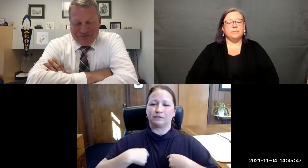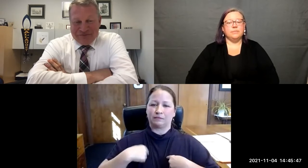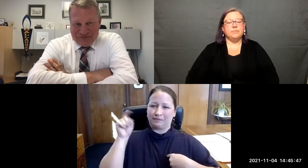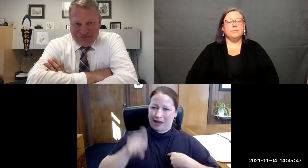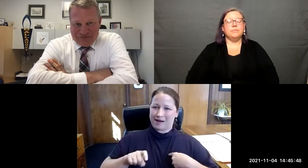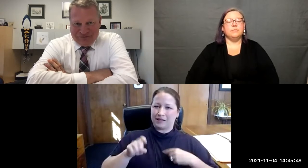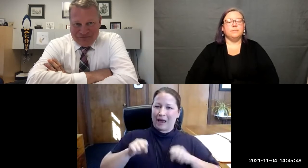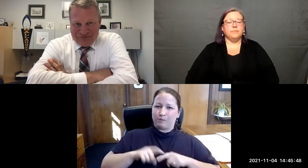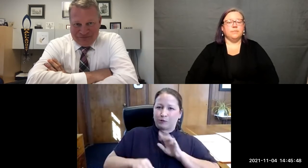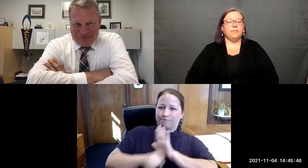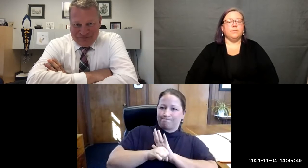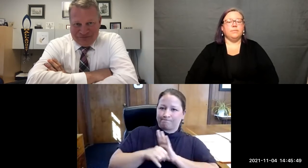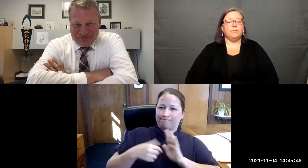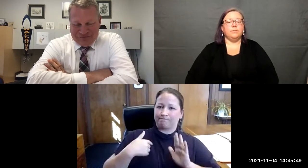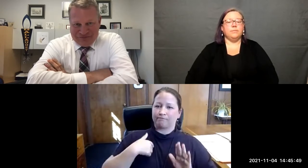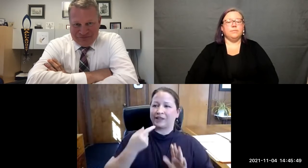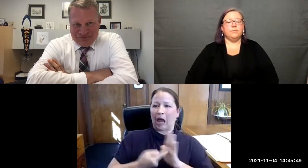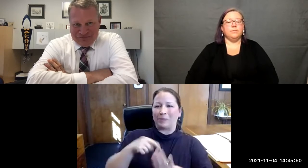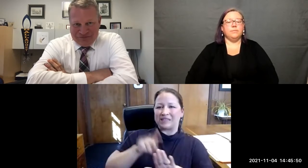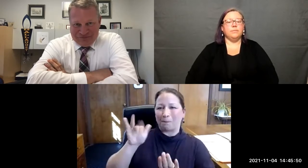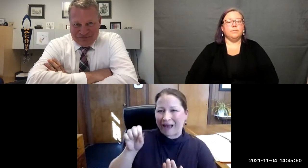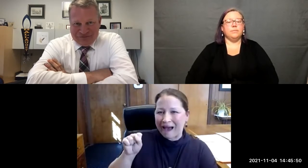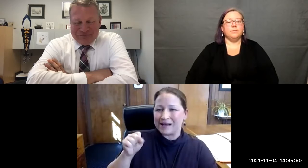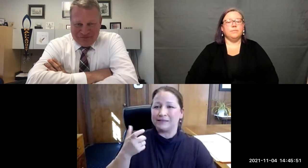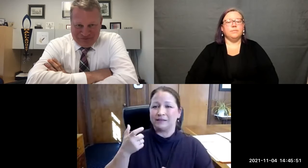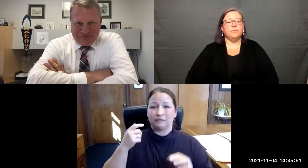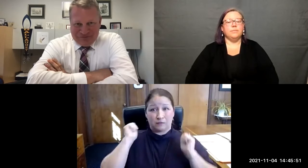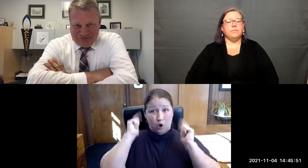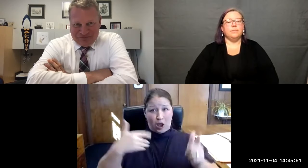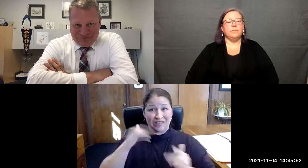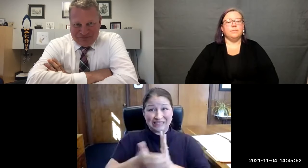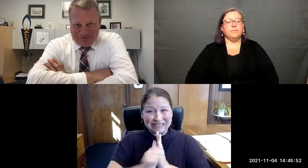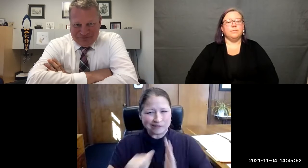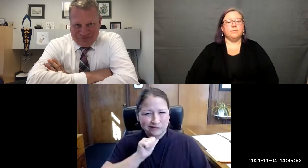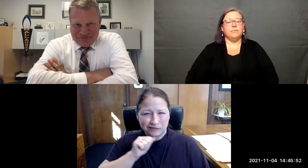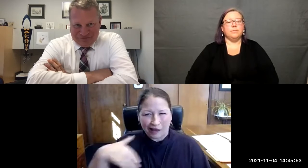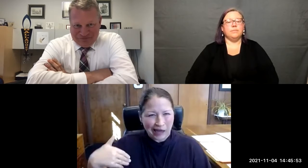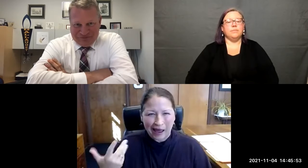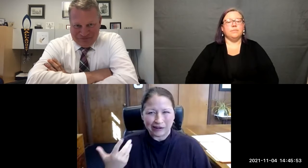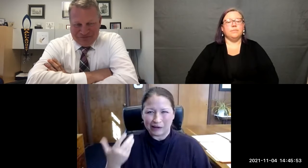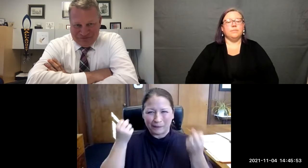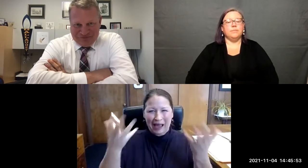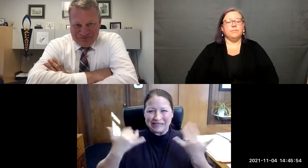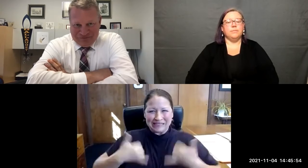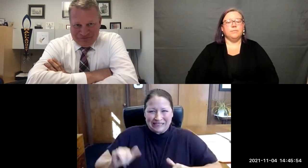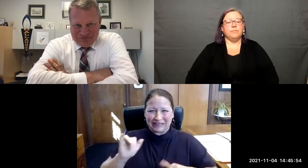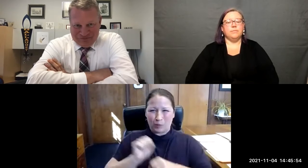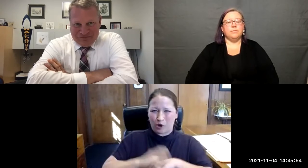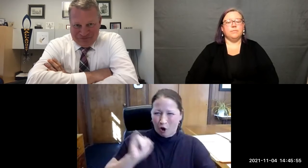And self-assessment, that it has to start with me. I have to identify my unconscious biases, and that is not something that everyone has a skill at